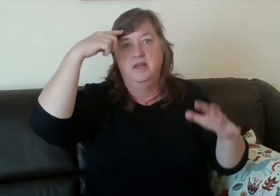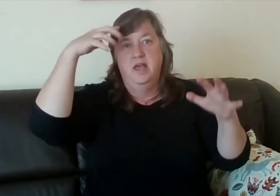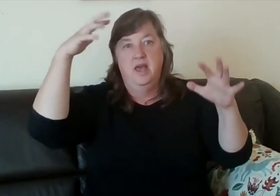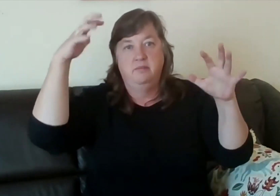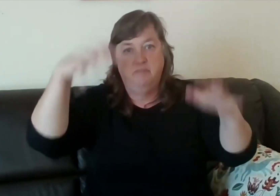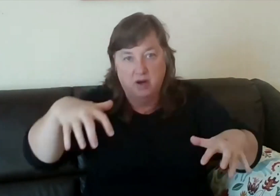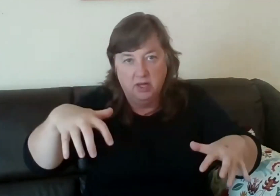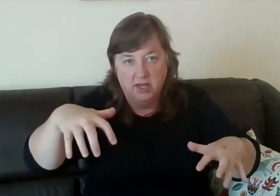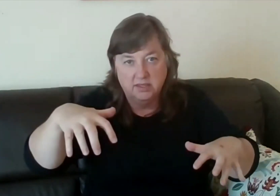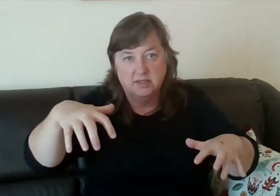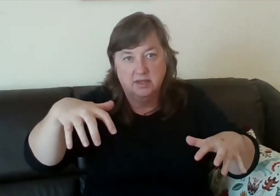and paralyzed.